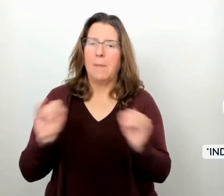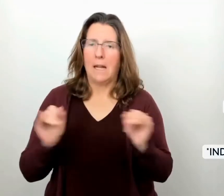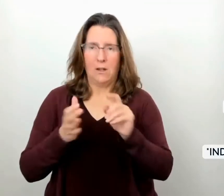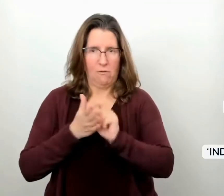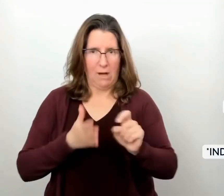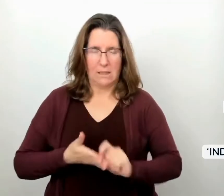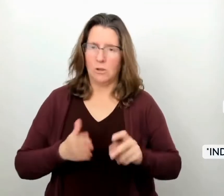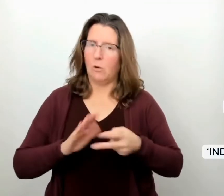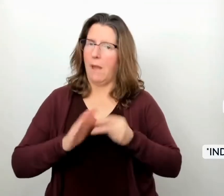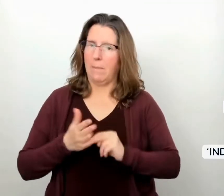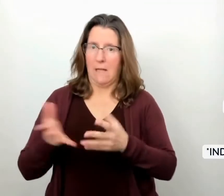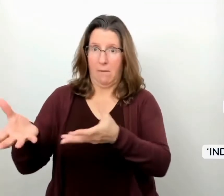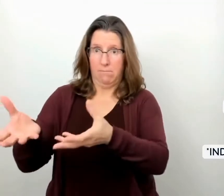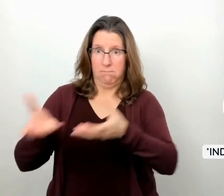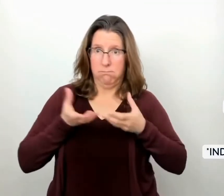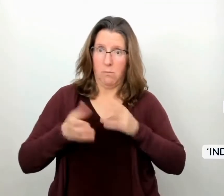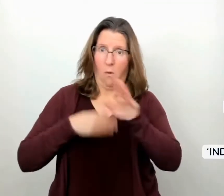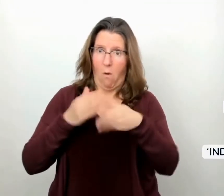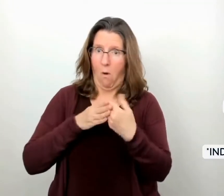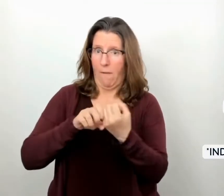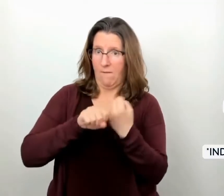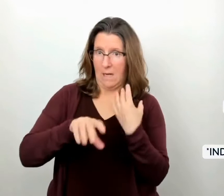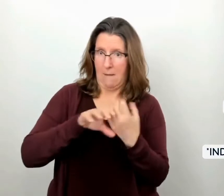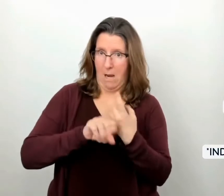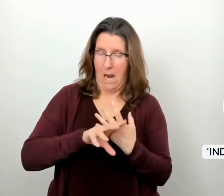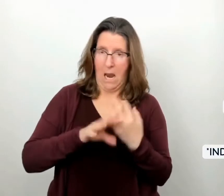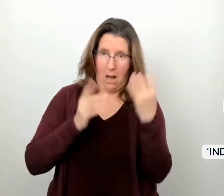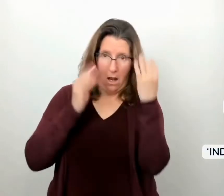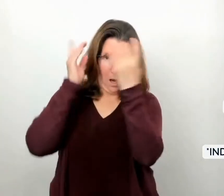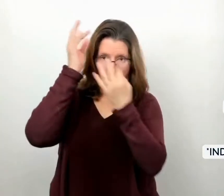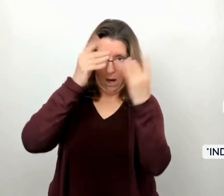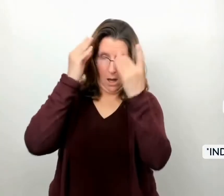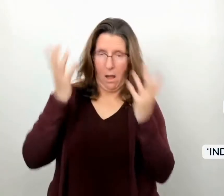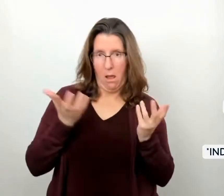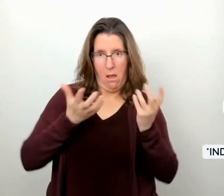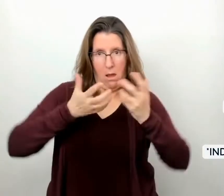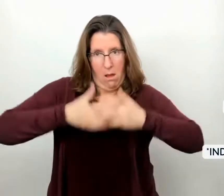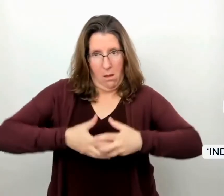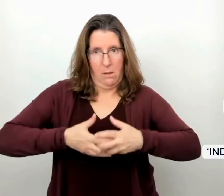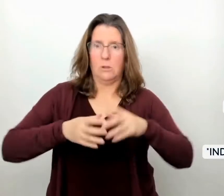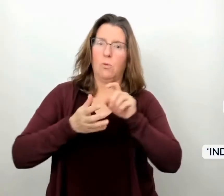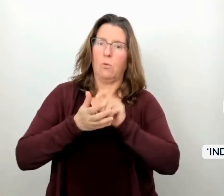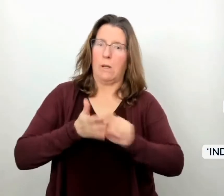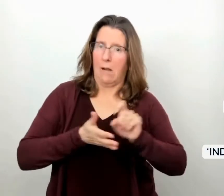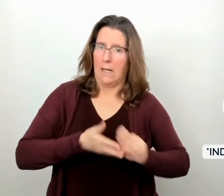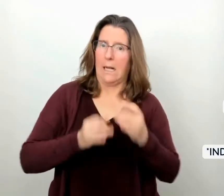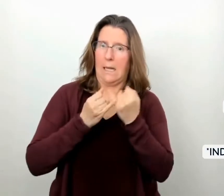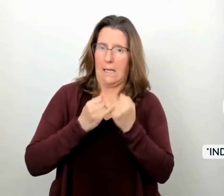Next, they move on to independent writing. Now they have to assimilate all the discussion and feedback from the group work to compose